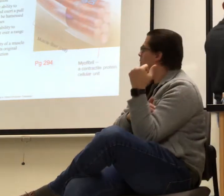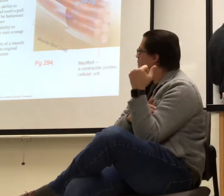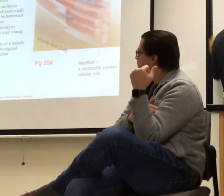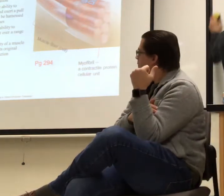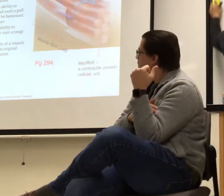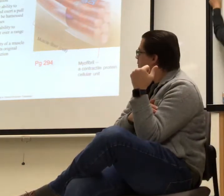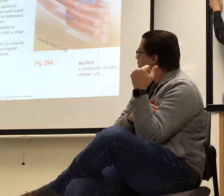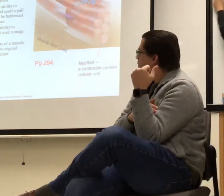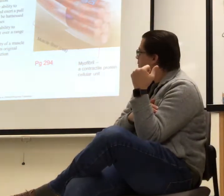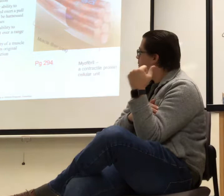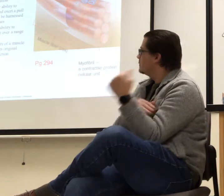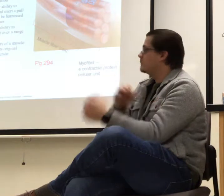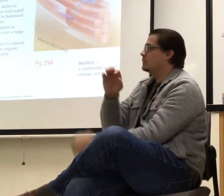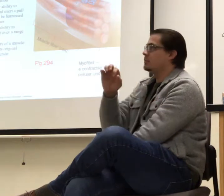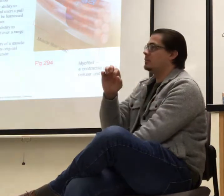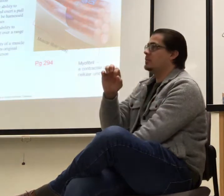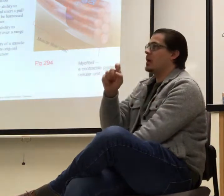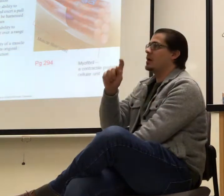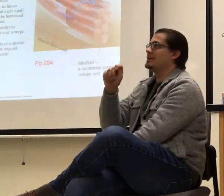Extensibility.